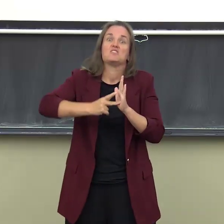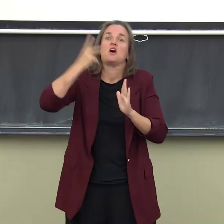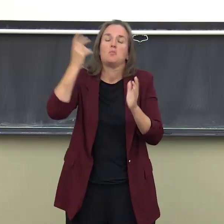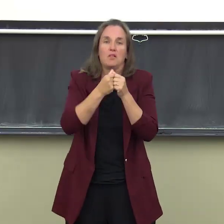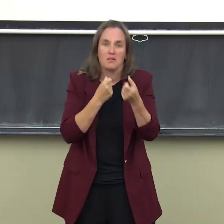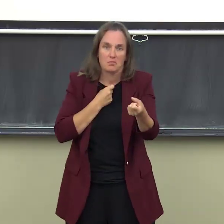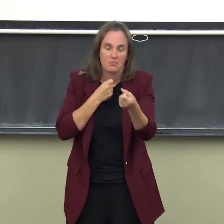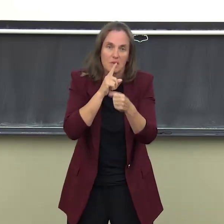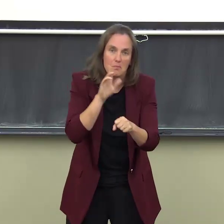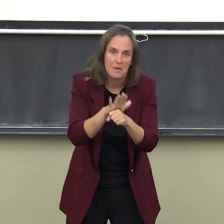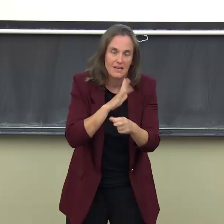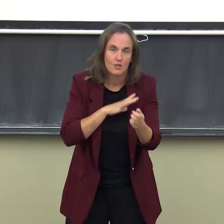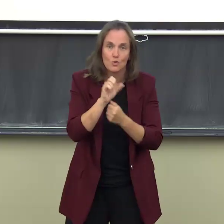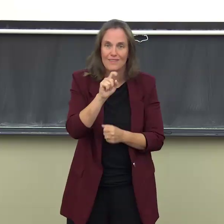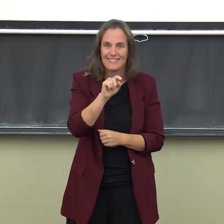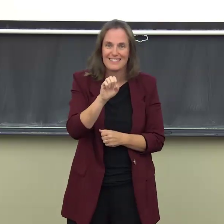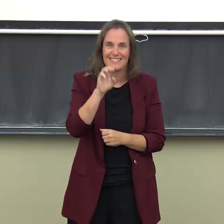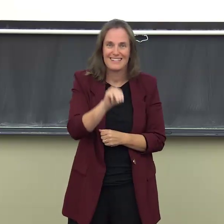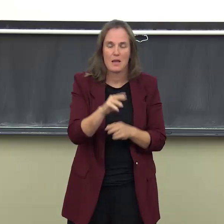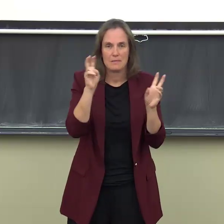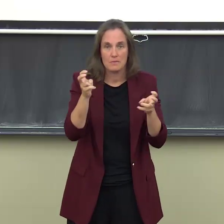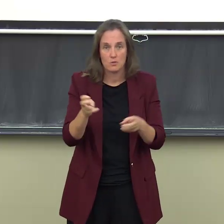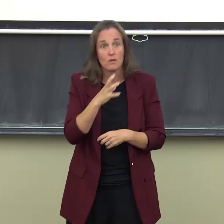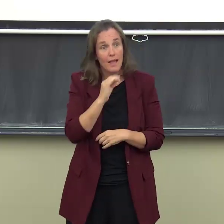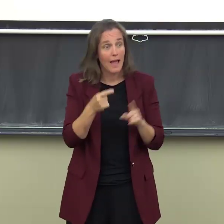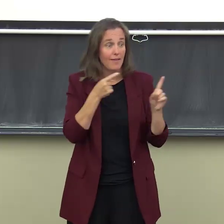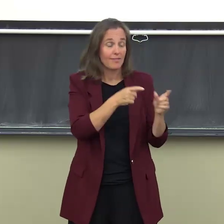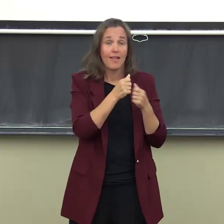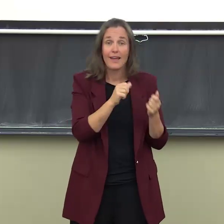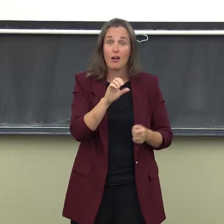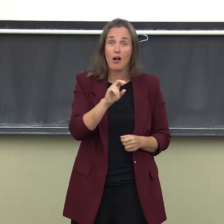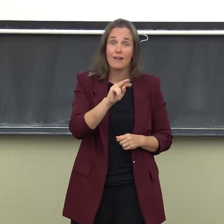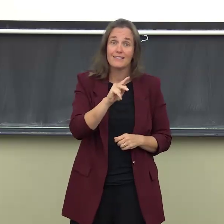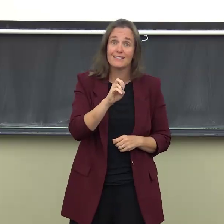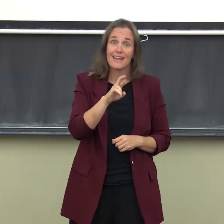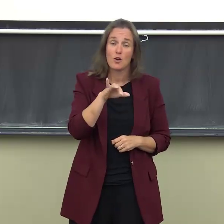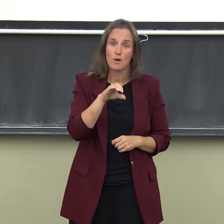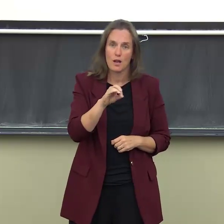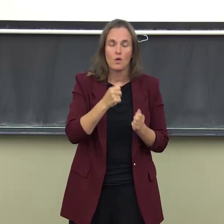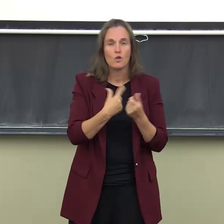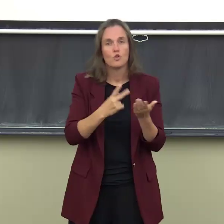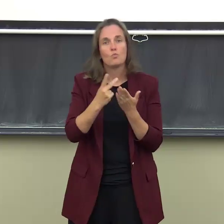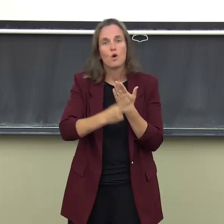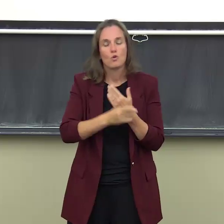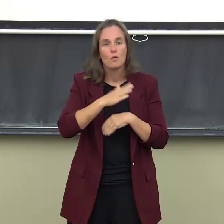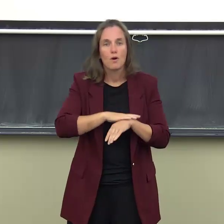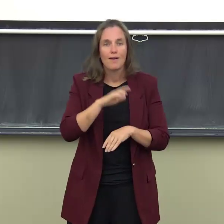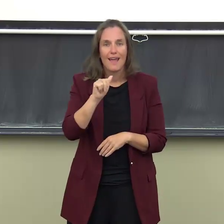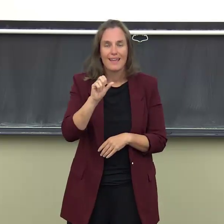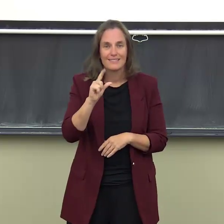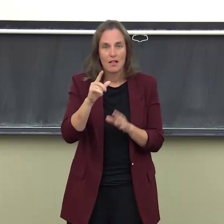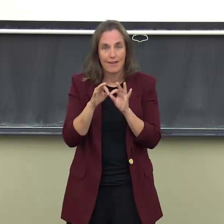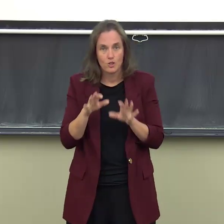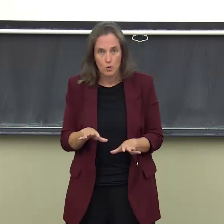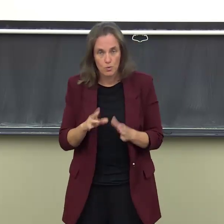They're also getting rid of things like, well, in Ontario, a program on ASL interpretation, a